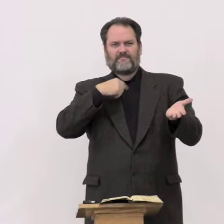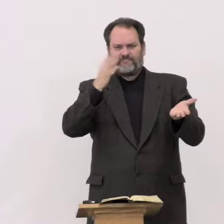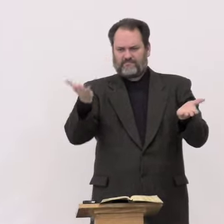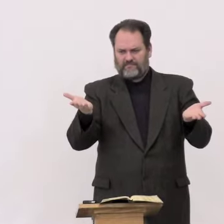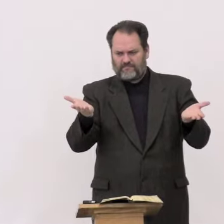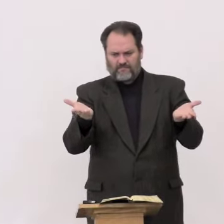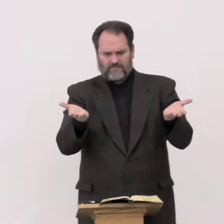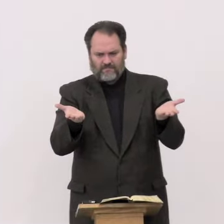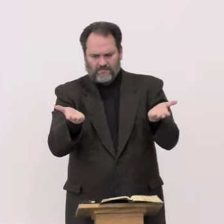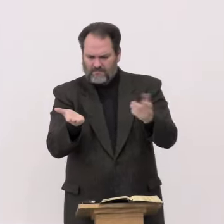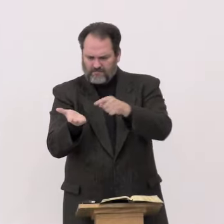and